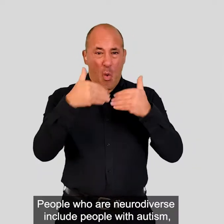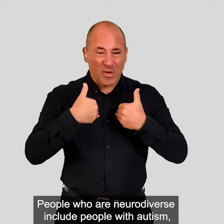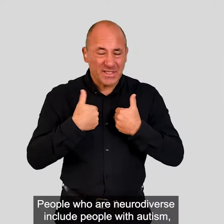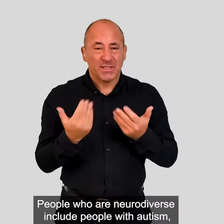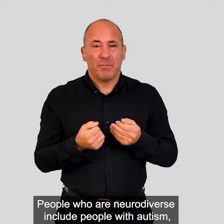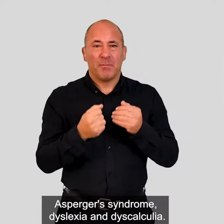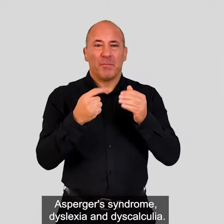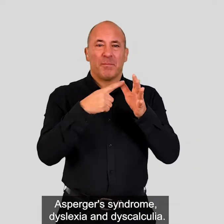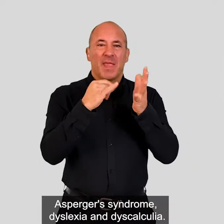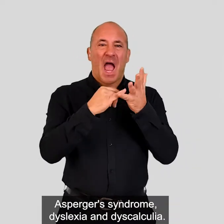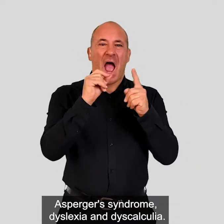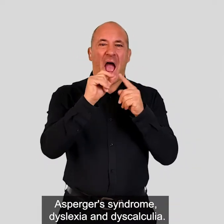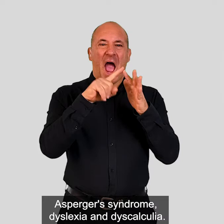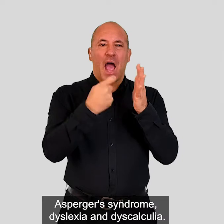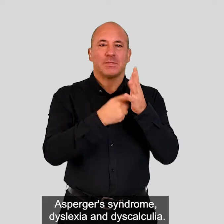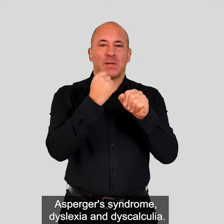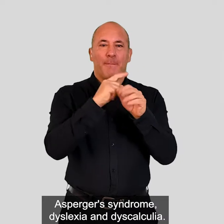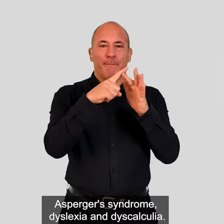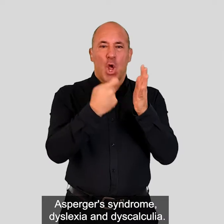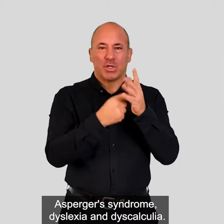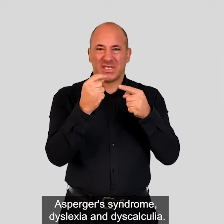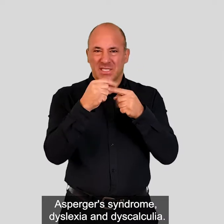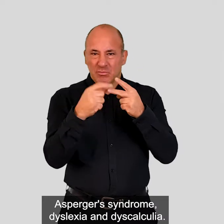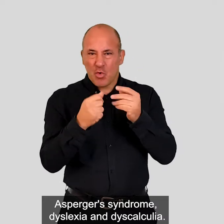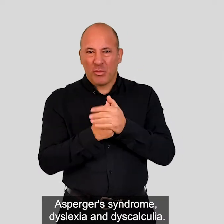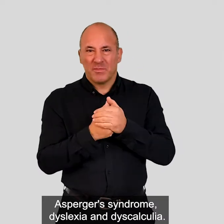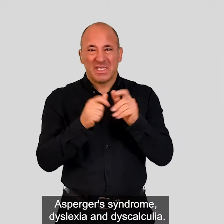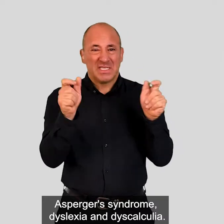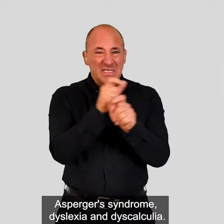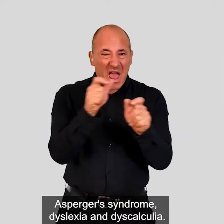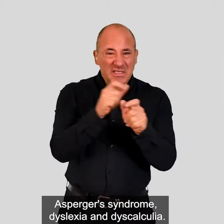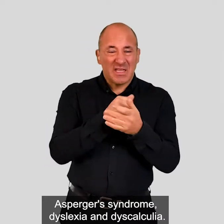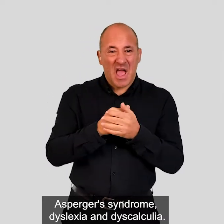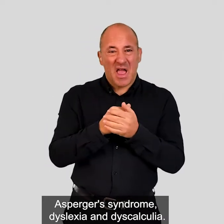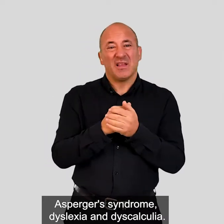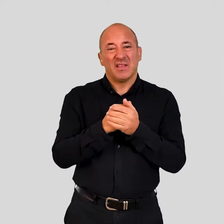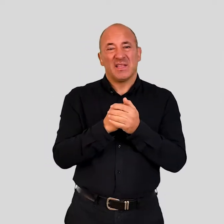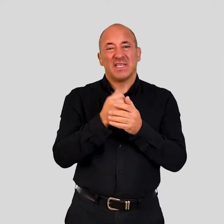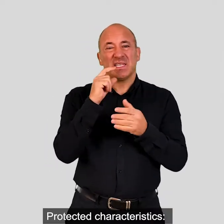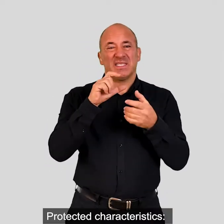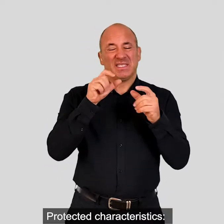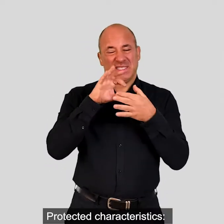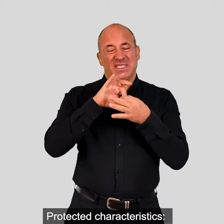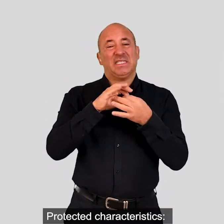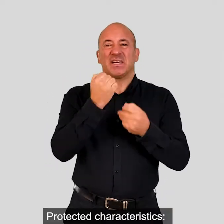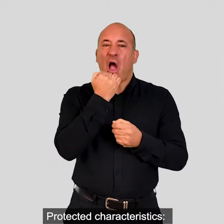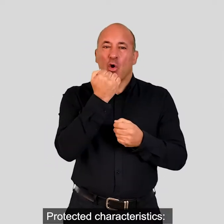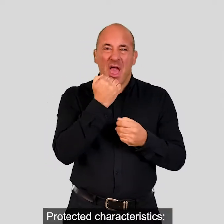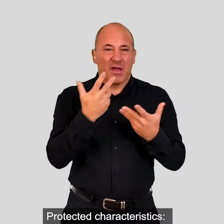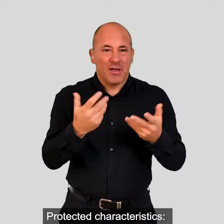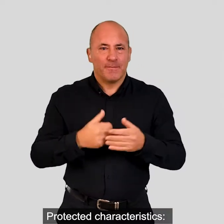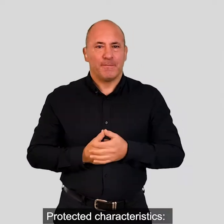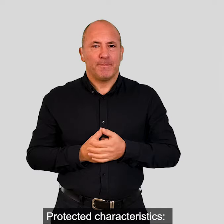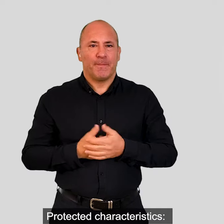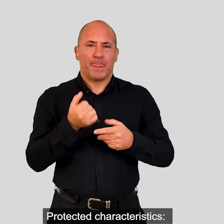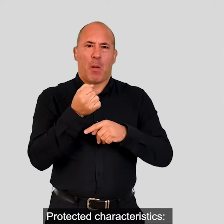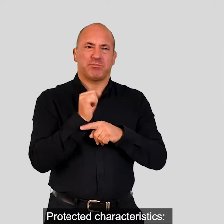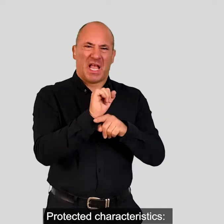autism, Asperger's syndrome, dyslexia, and dyscalculia. Protected characteristics.